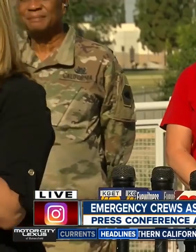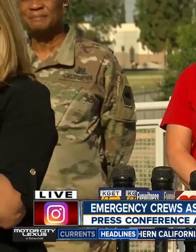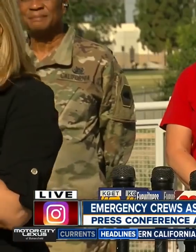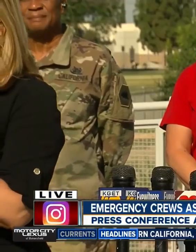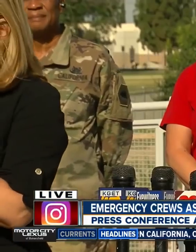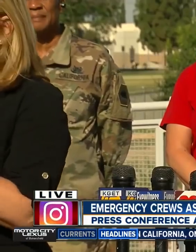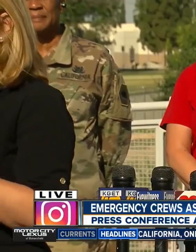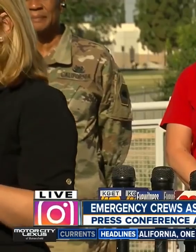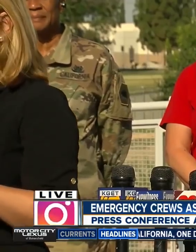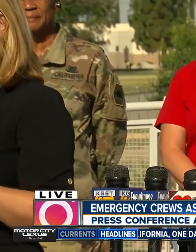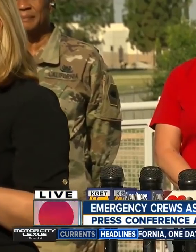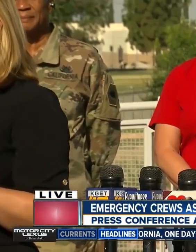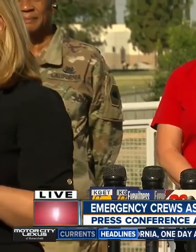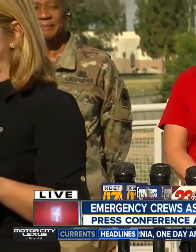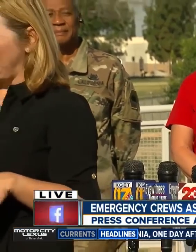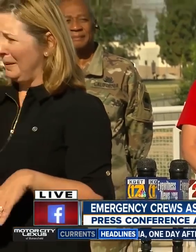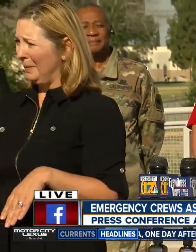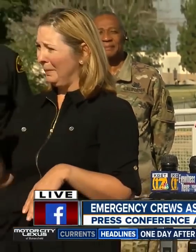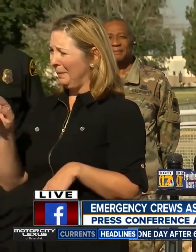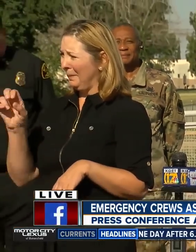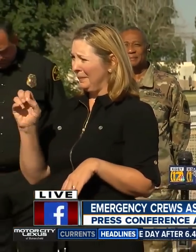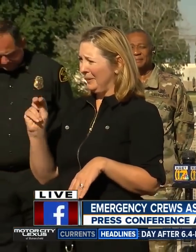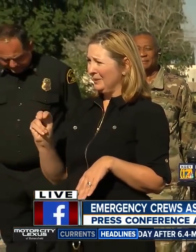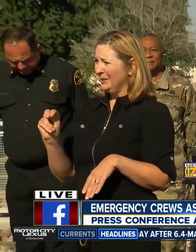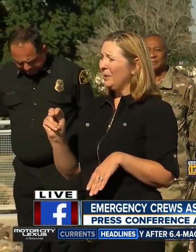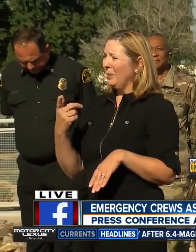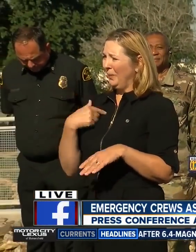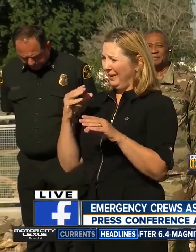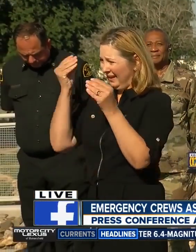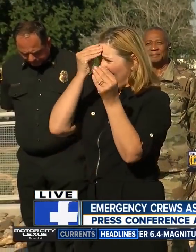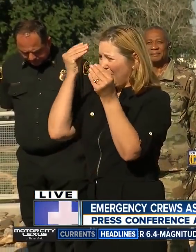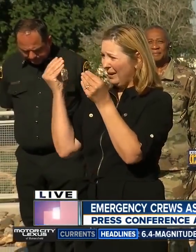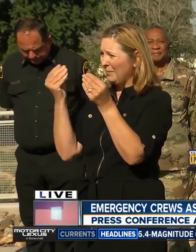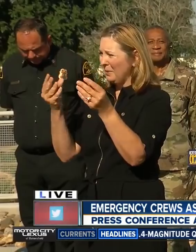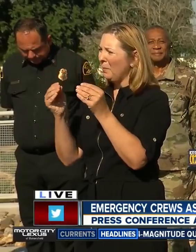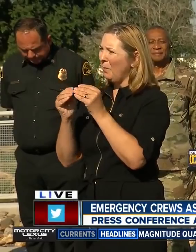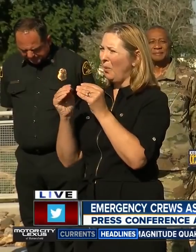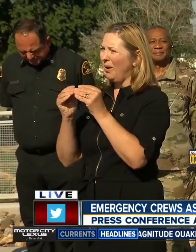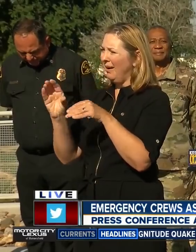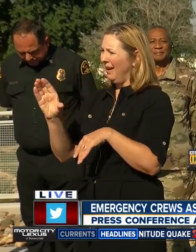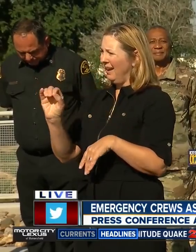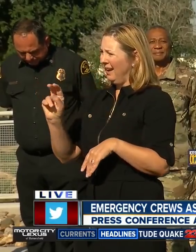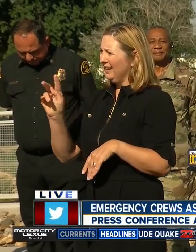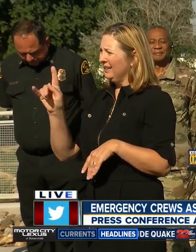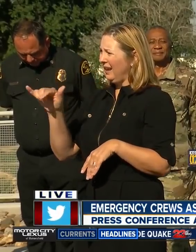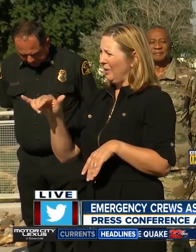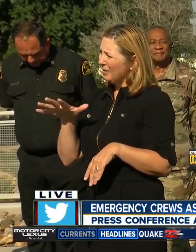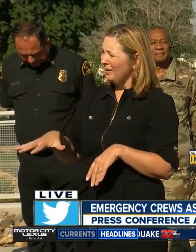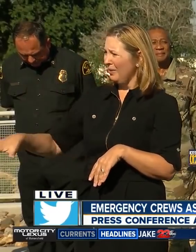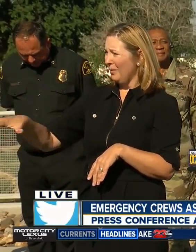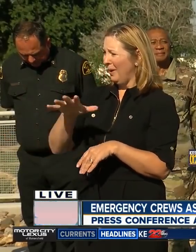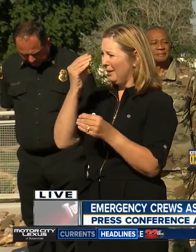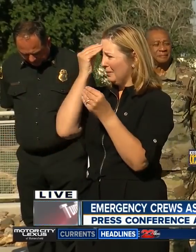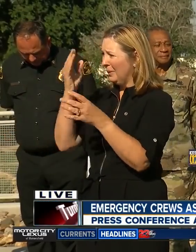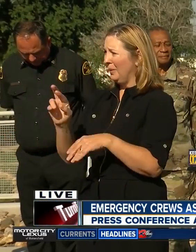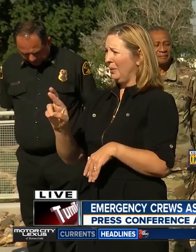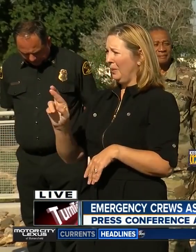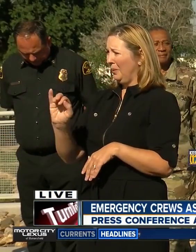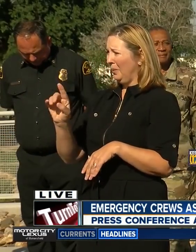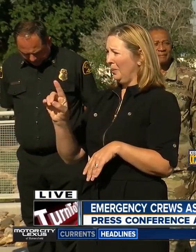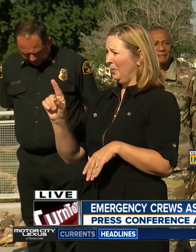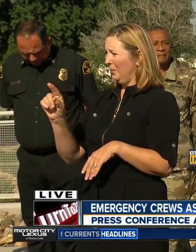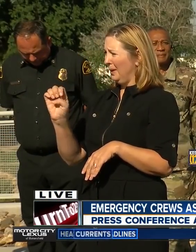wait to start this round of cleanup. Yeah. In case another one hits. Yeah, I was there all day yesterday, and that was definitely the